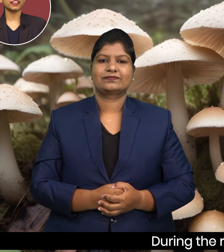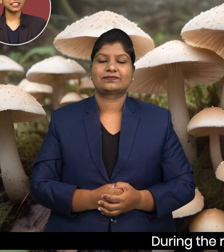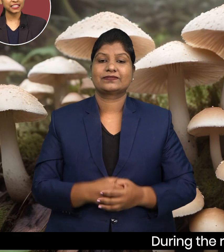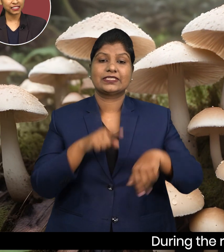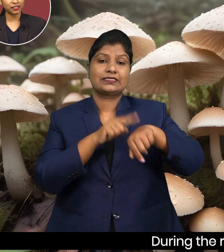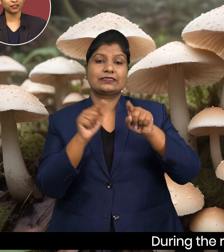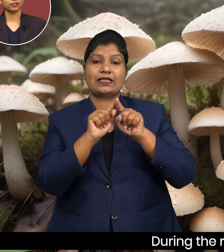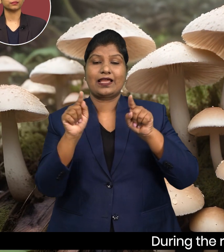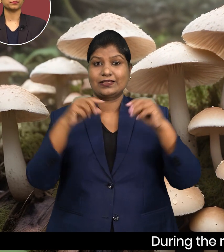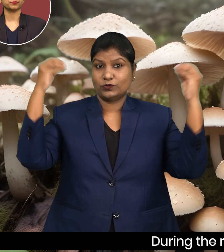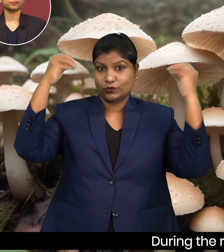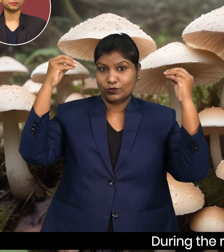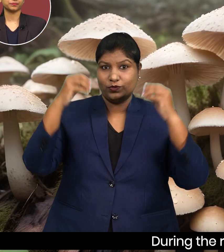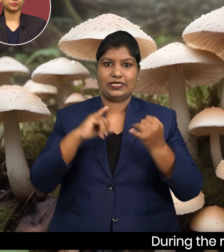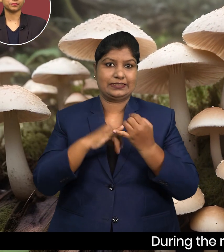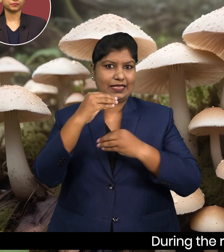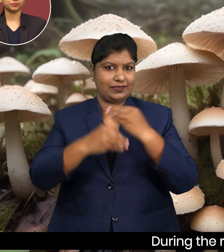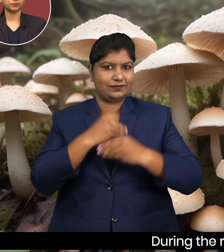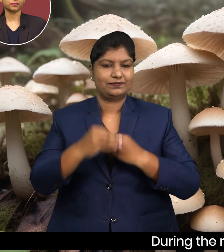During the rainy season,